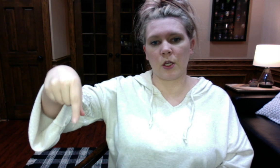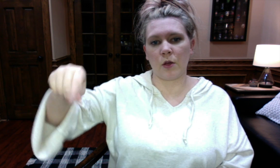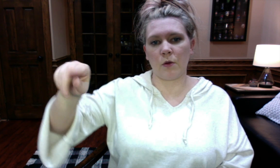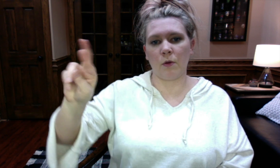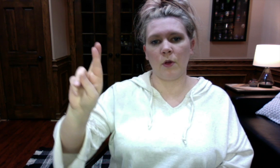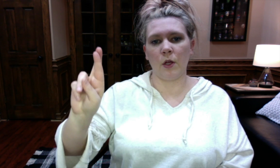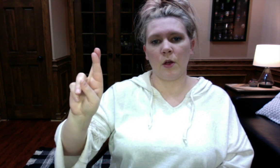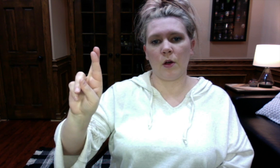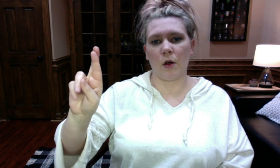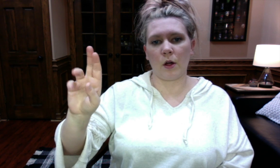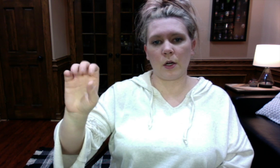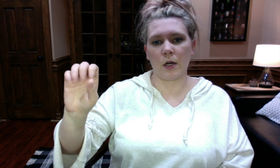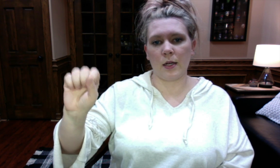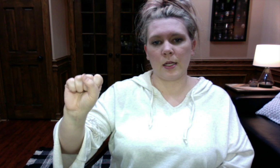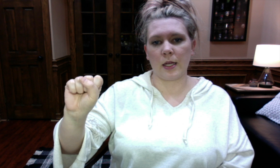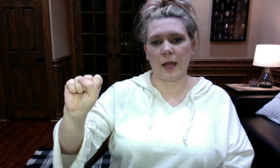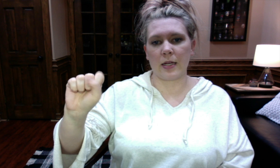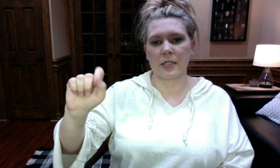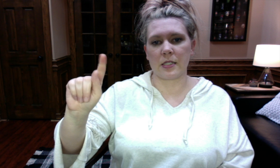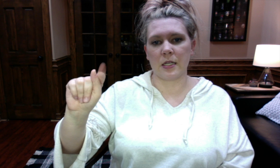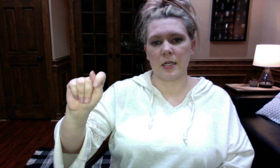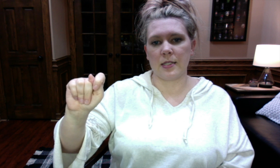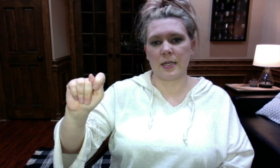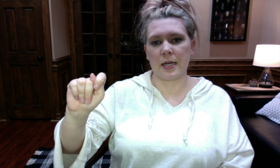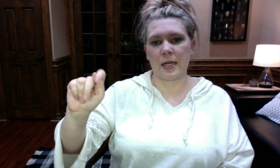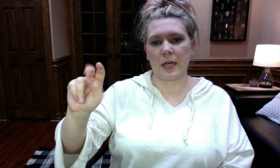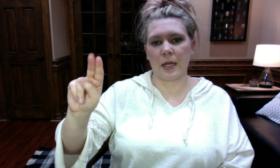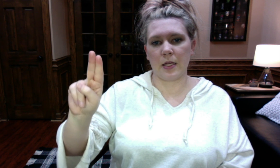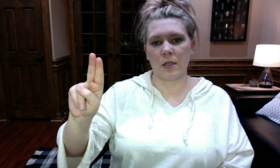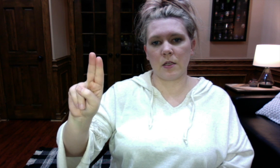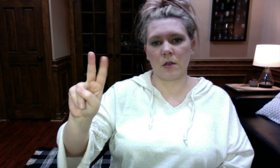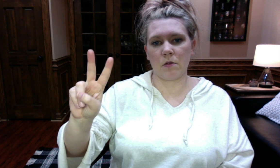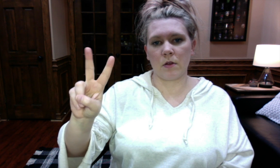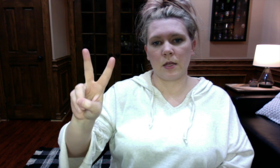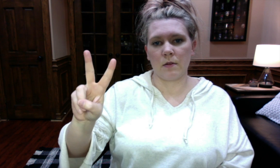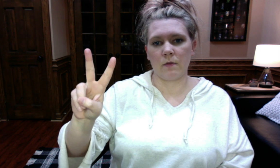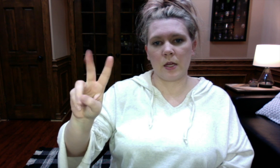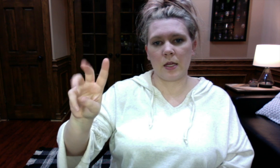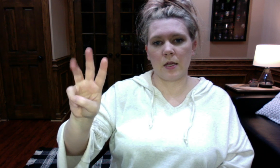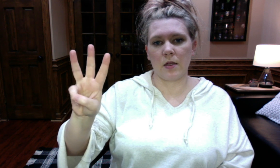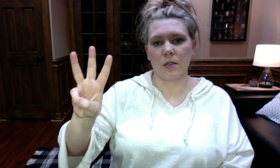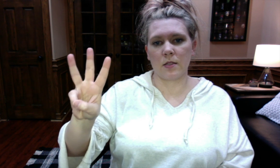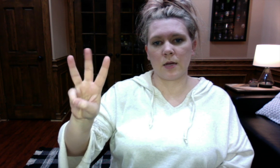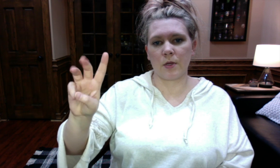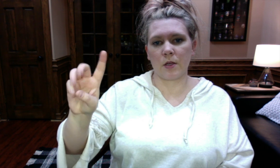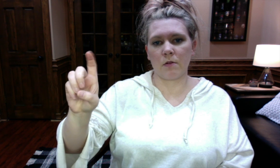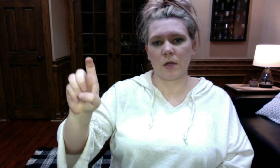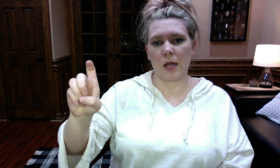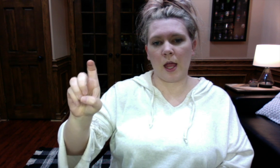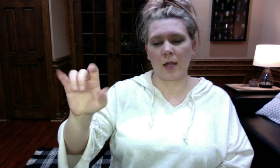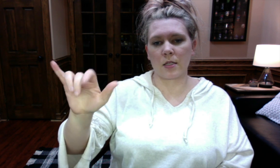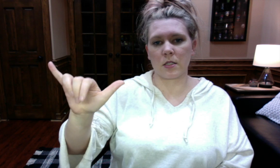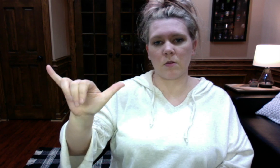Q, R, S, T, U, V, W, X,